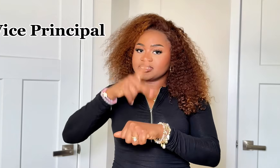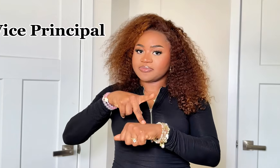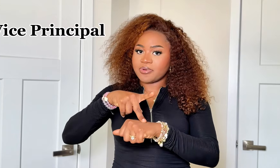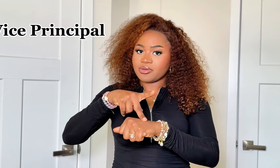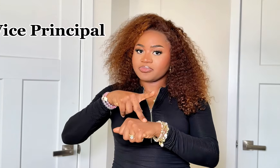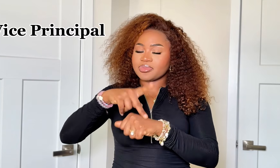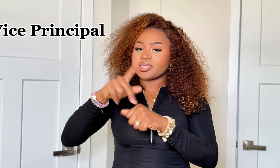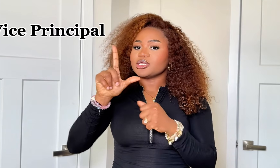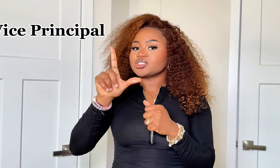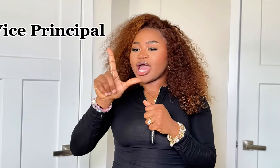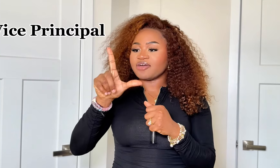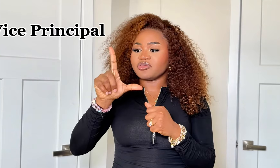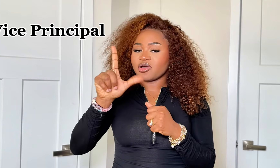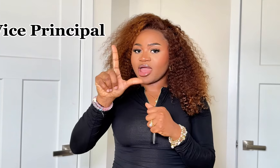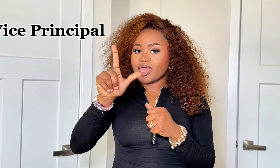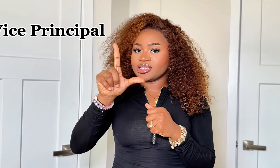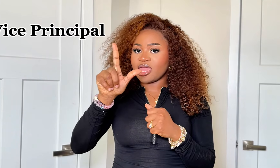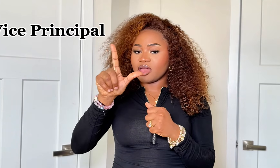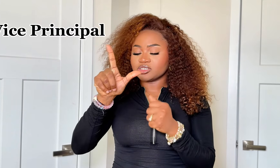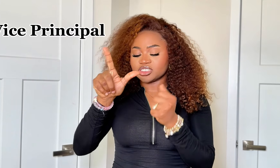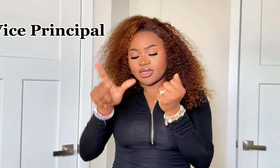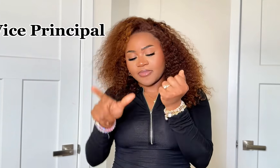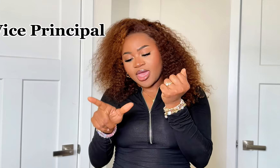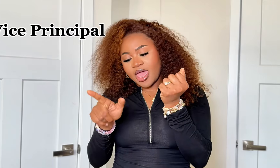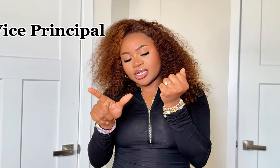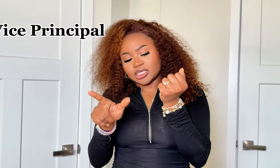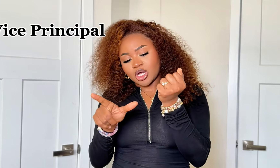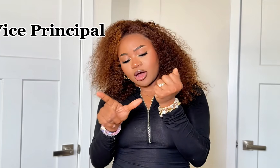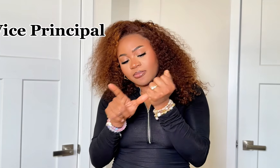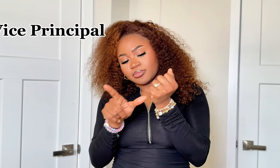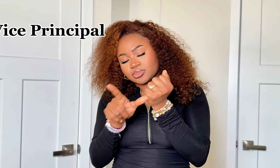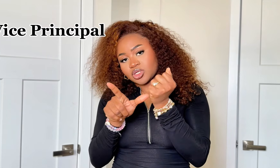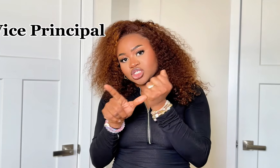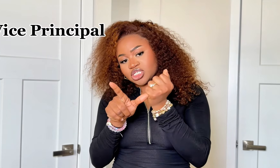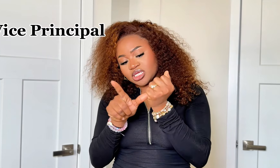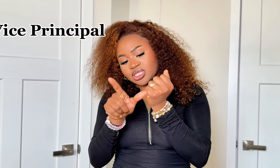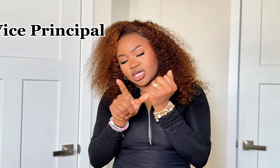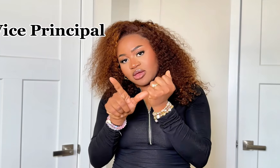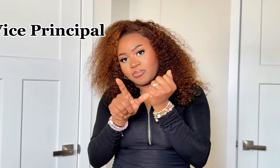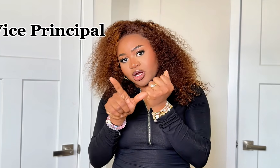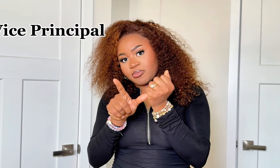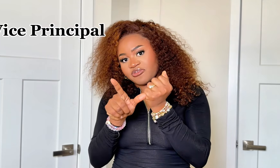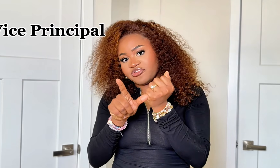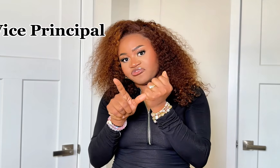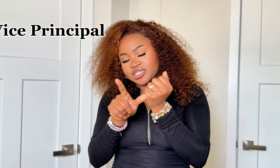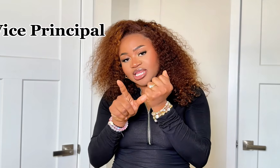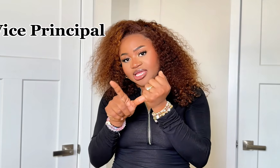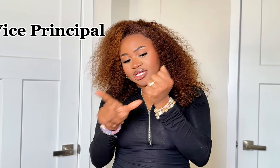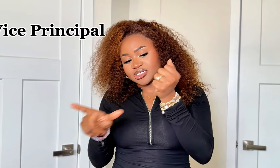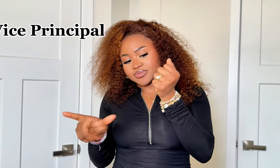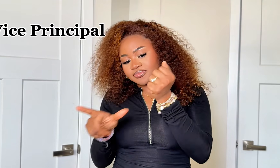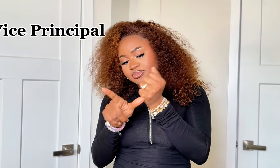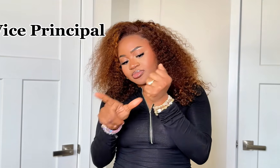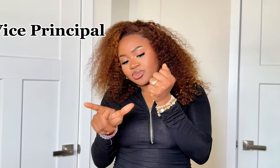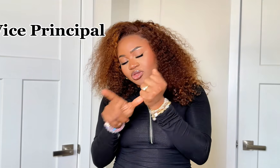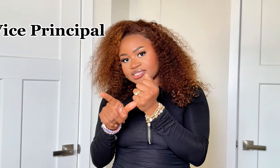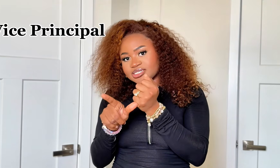principal. So you have your hand in the L shape and the thumb touching the bottom of your fist like this.